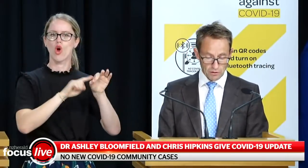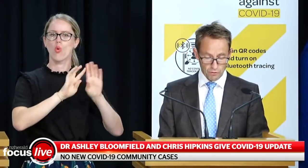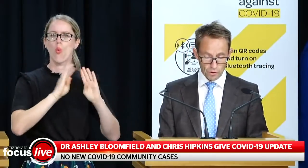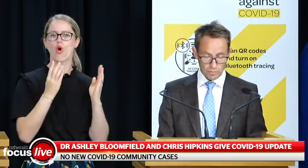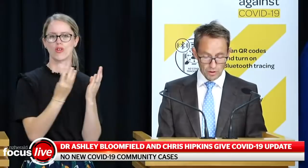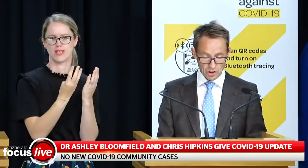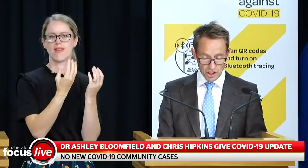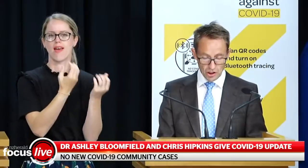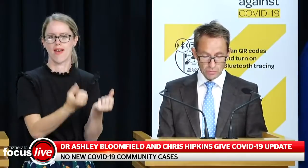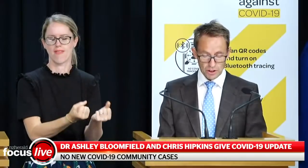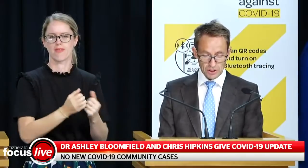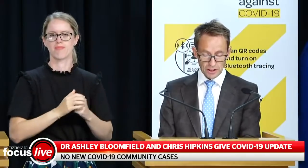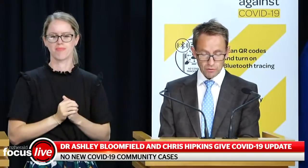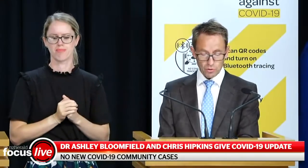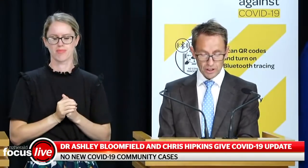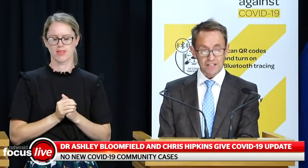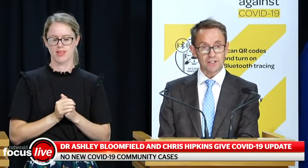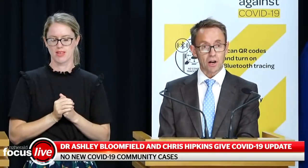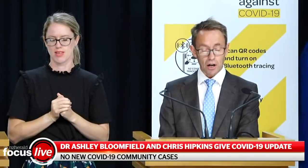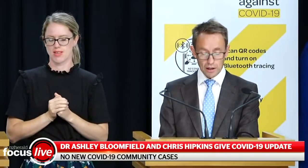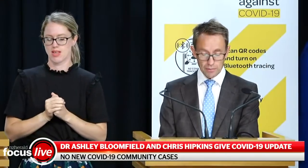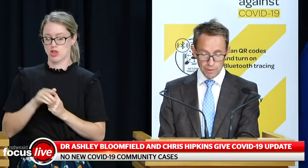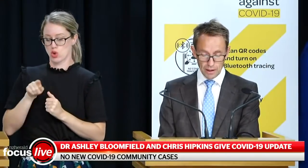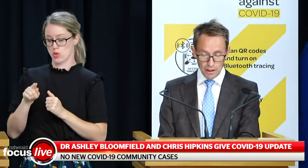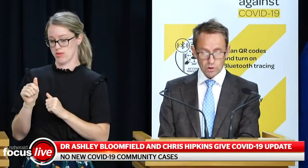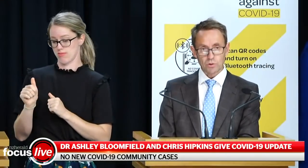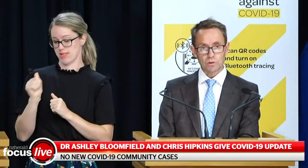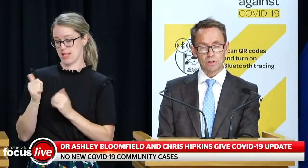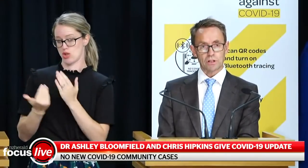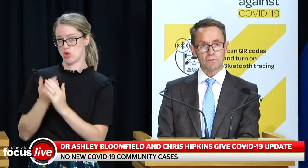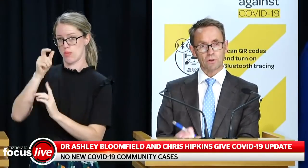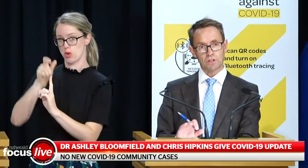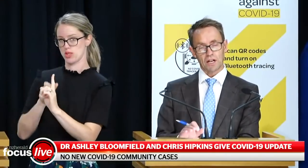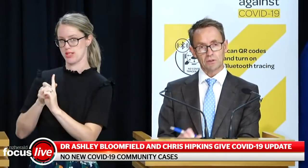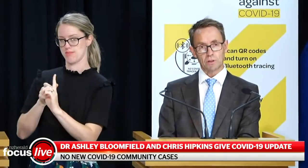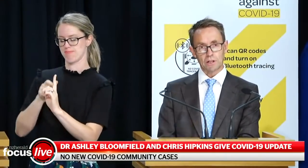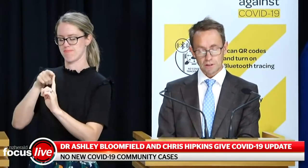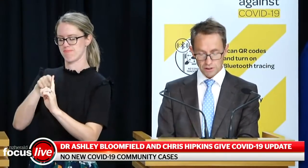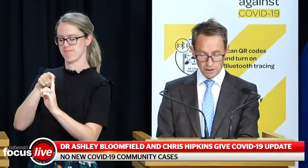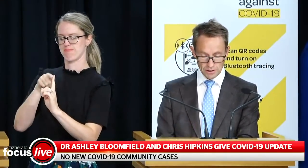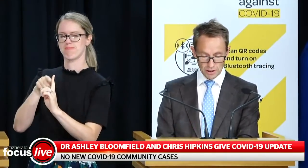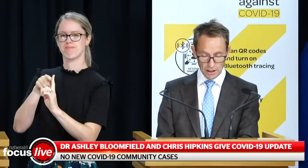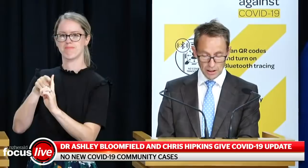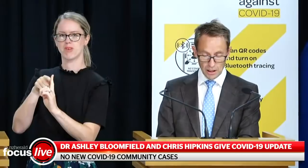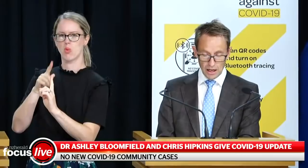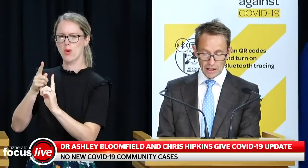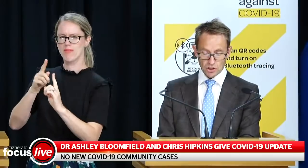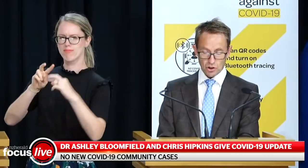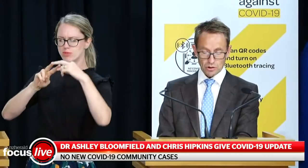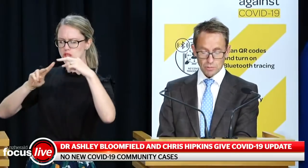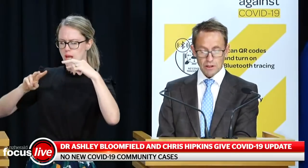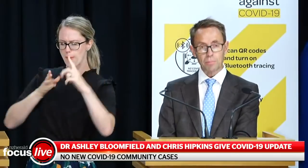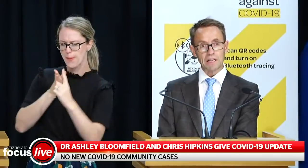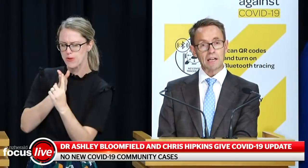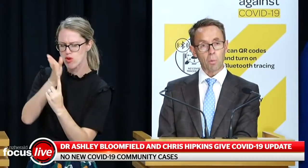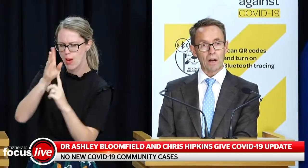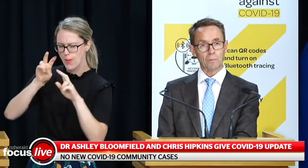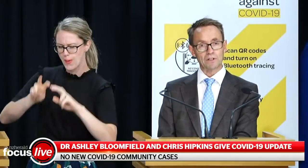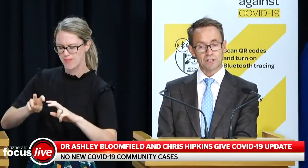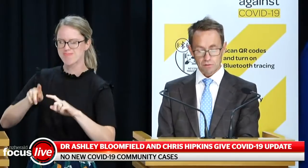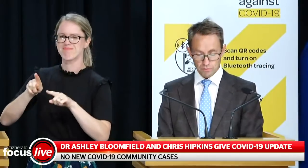We can confirm the genome testing for Case I, which was the first case we announced yesterday, has shown to be